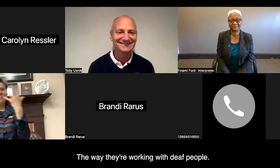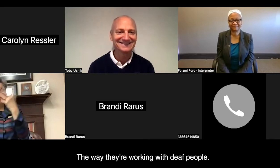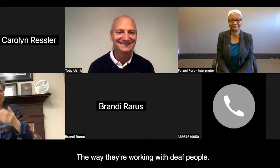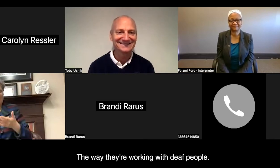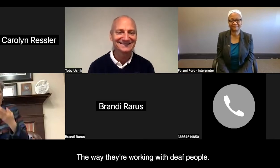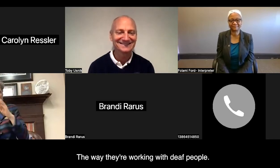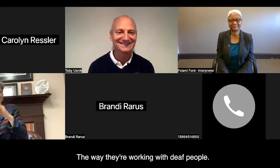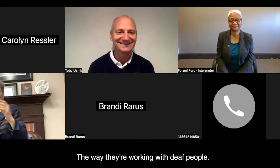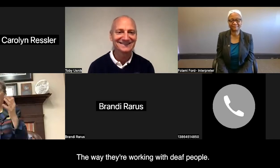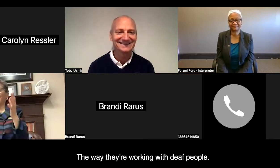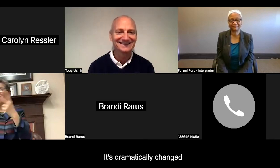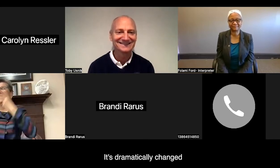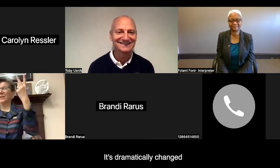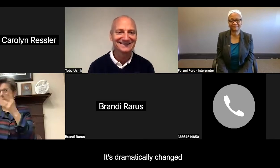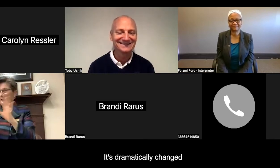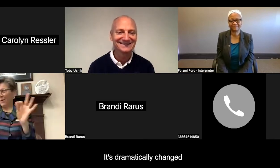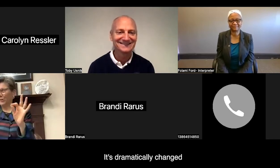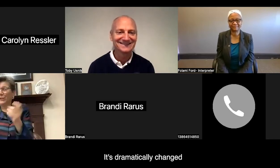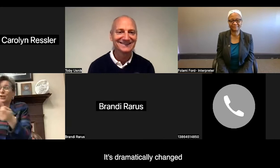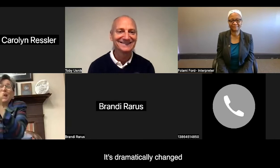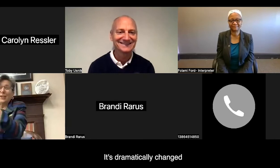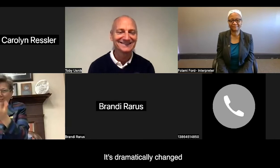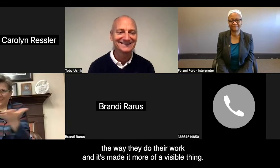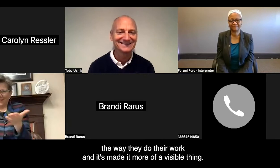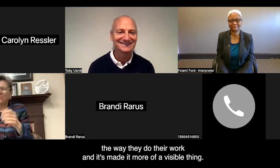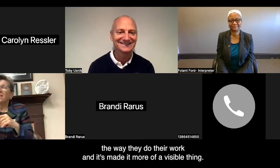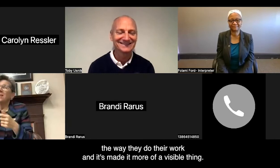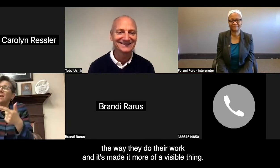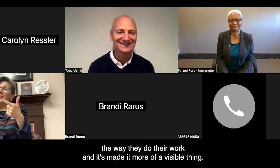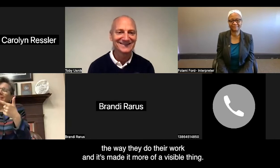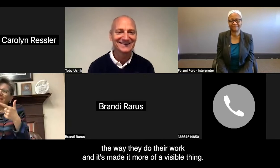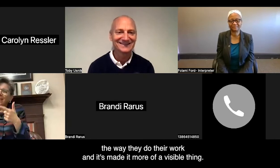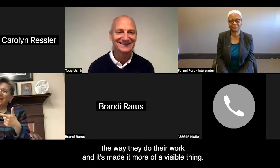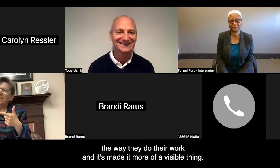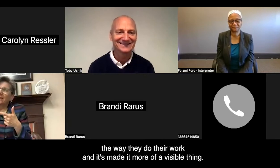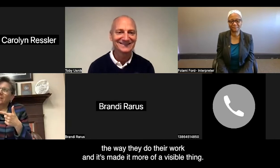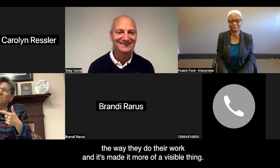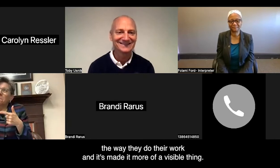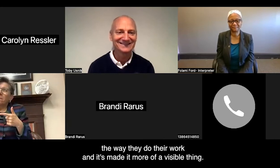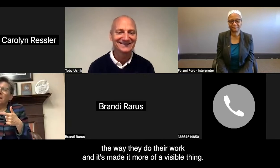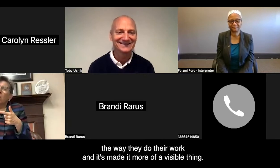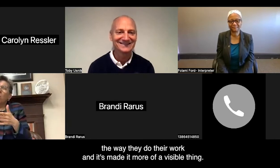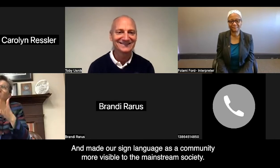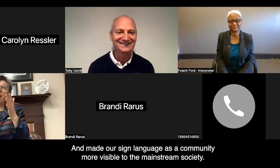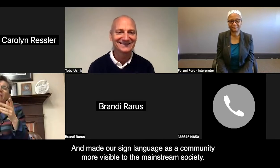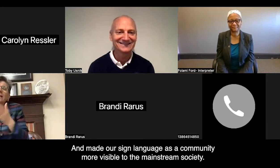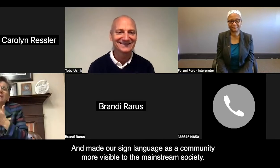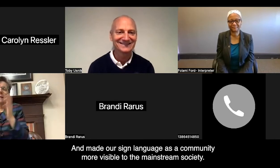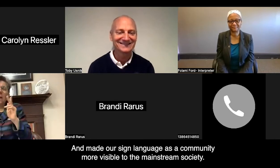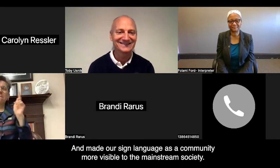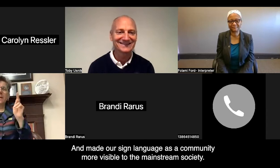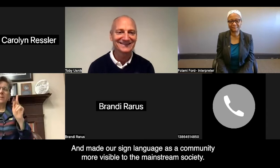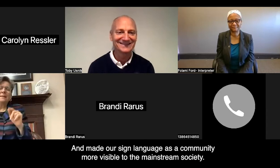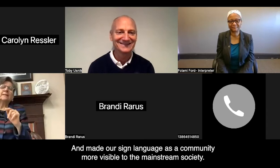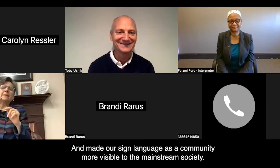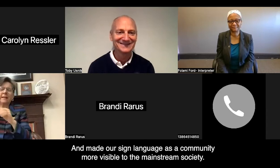people. It's dramatically changed the way they do their work, and it's made it more of a visible thing and made our sign language as a community more visible